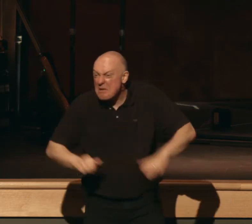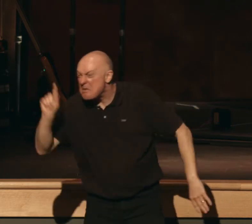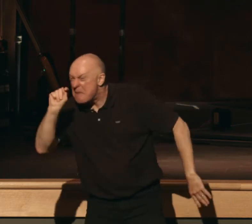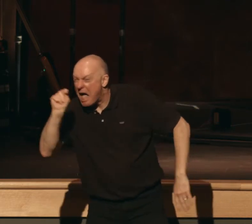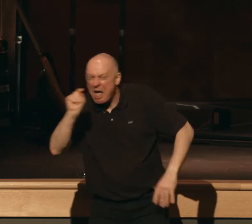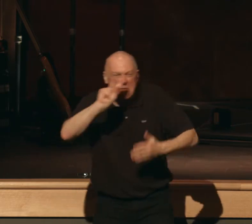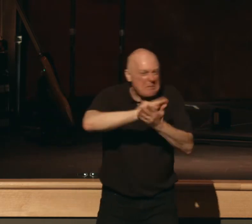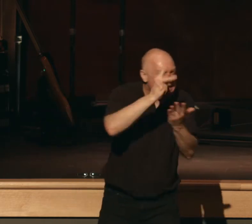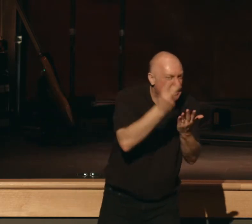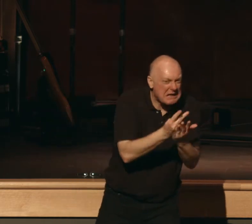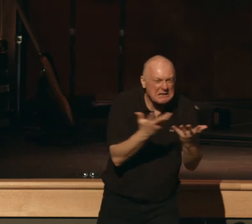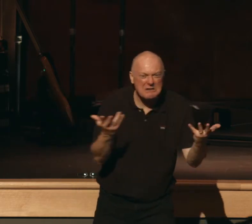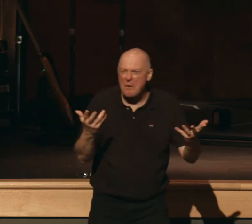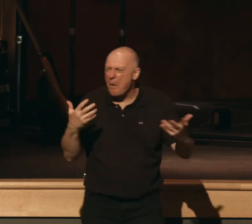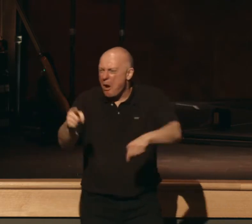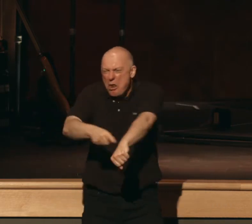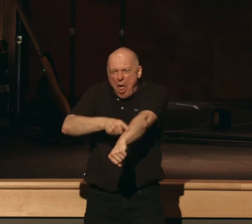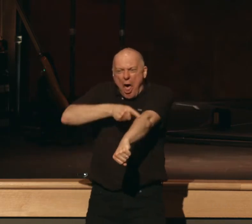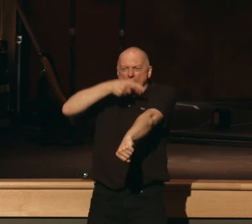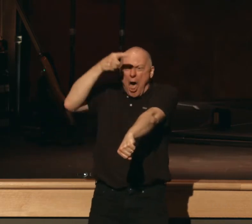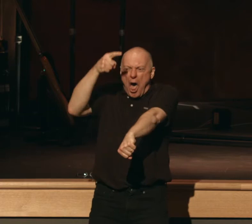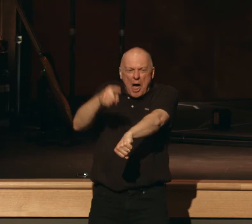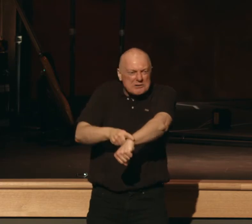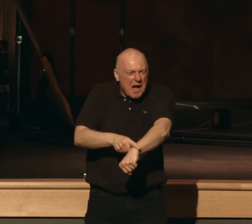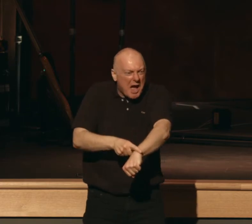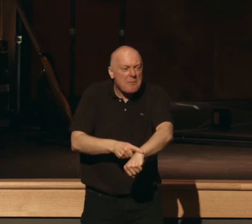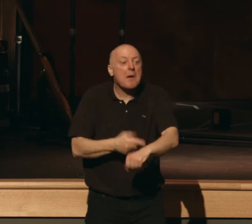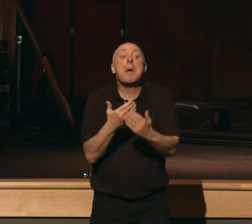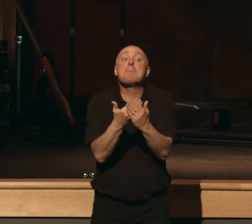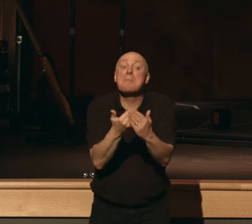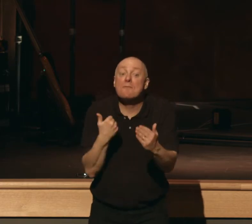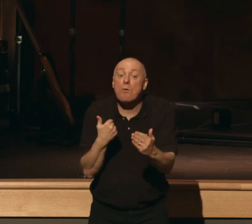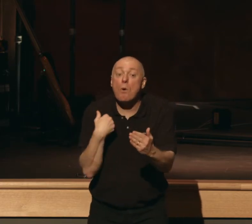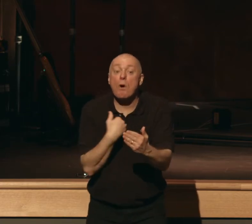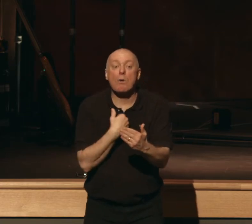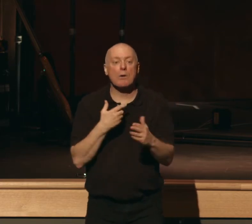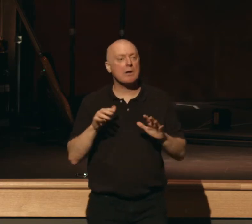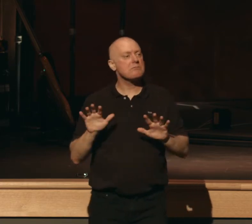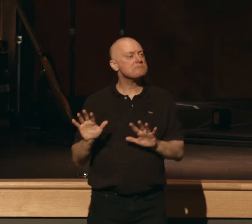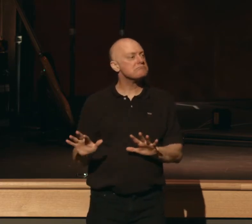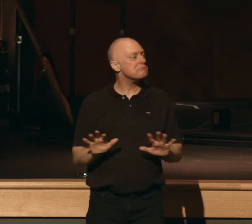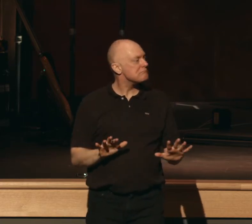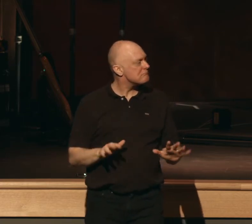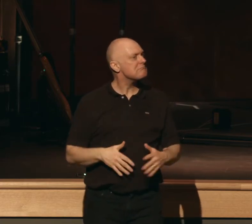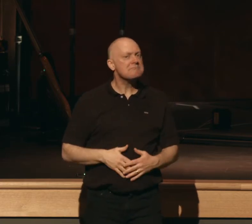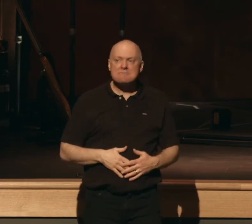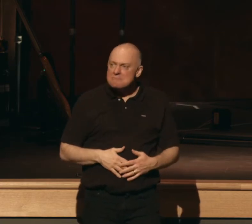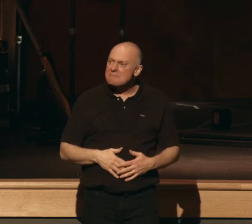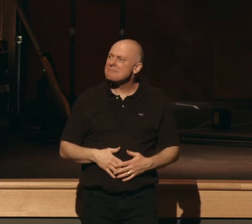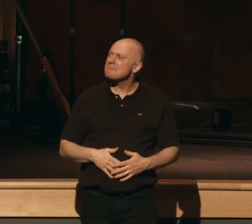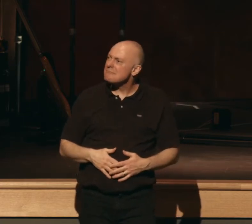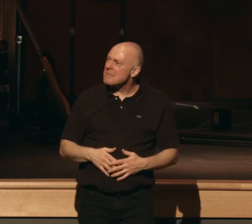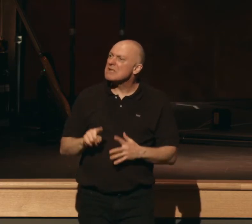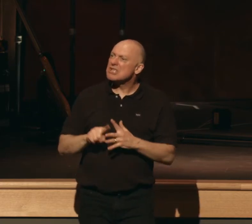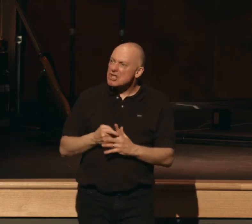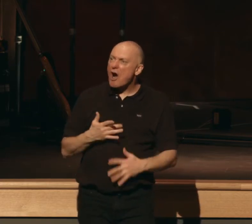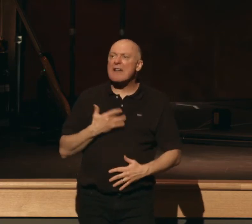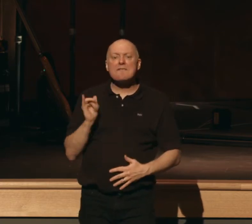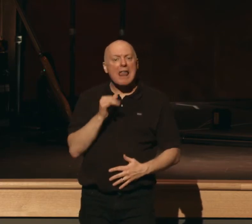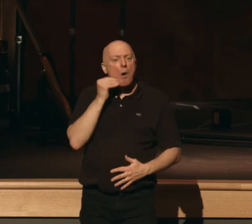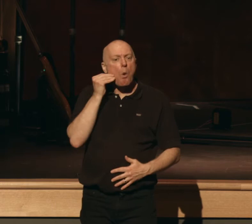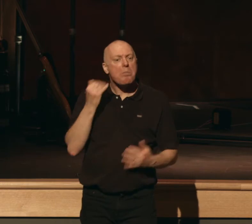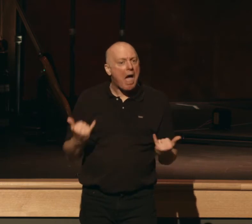and in a kitchen. And it took a long time. We lived there a while before we could finally sit down on the couch and say, hey, you know what? This is kind of starting to feel like